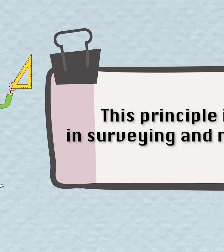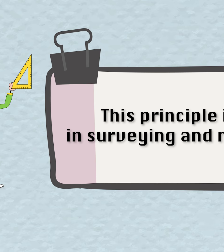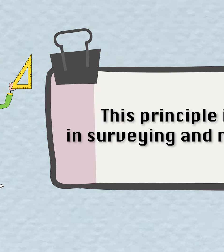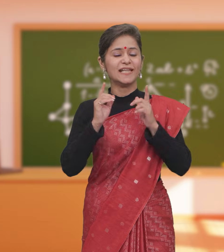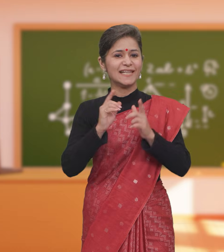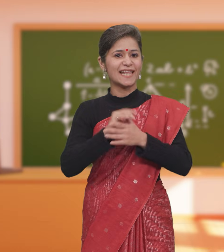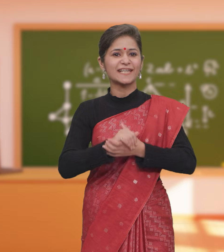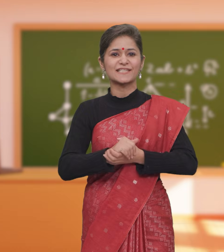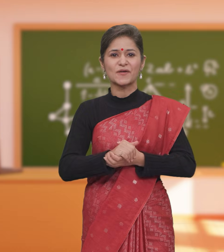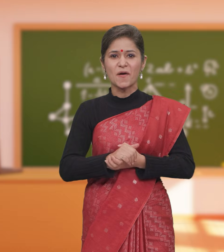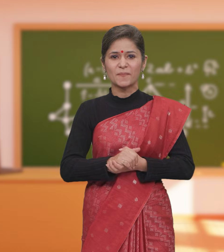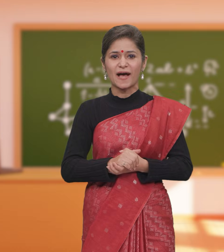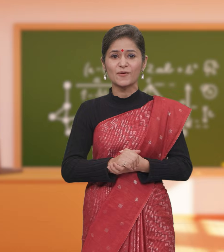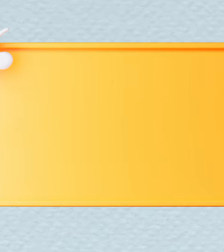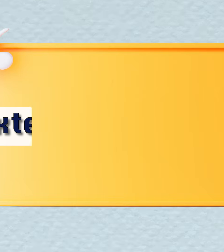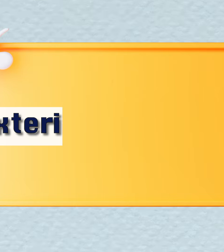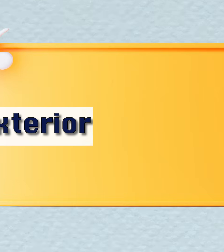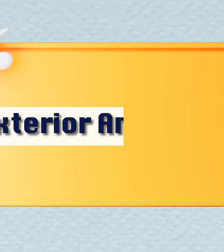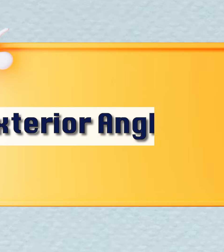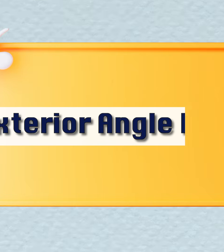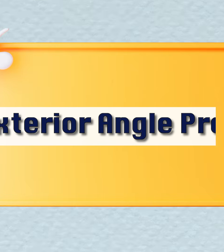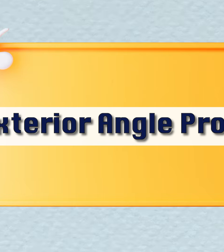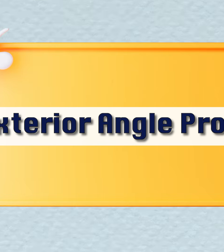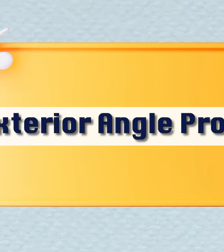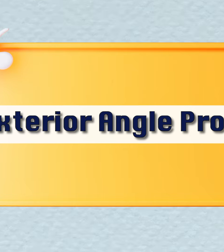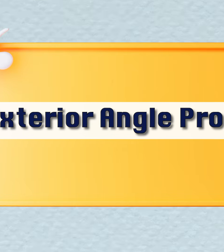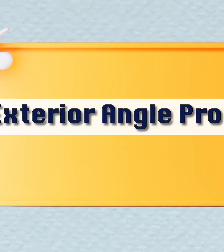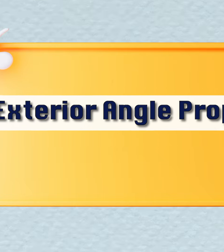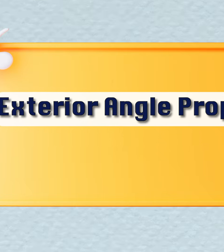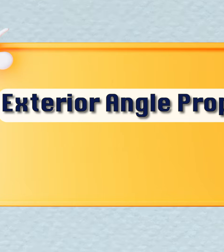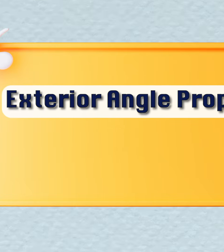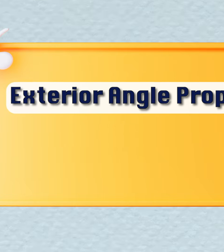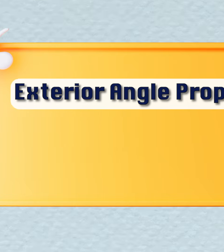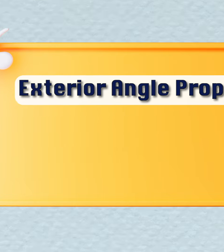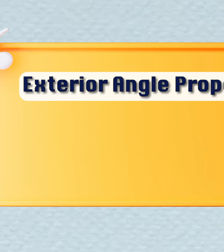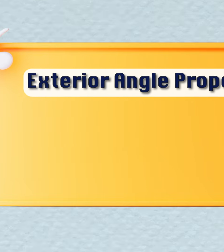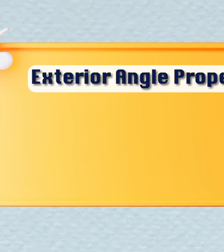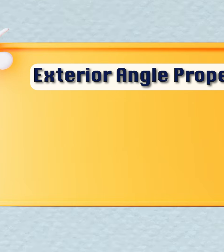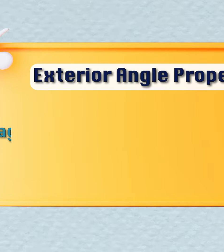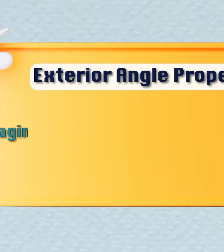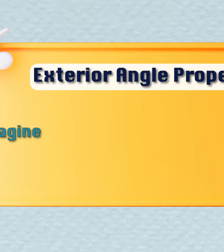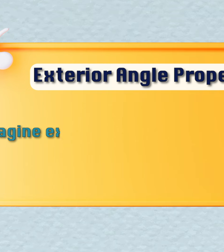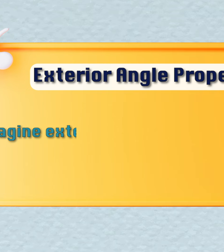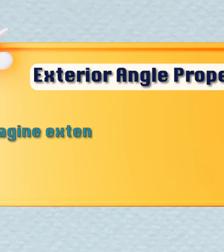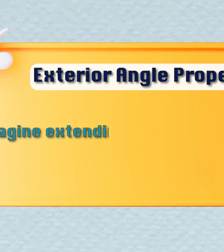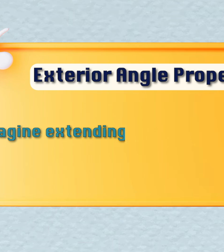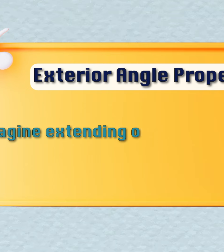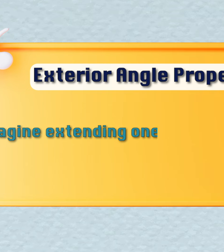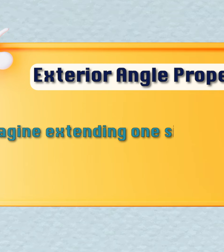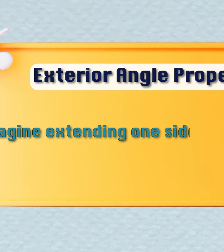navigation. Let's talk about the exterior angle property of a triangle now. Imagine extending